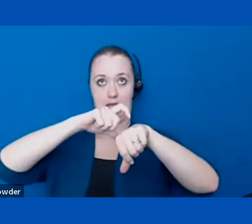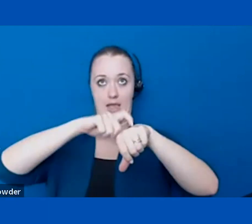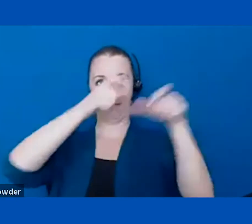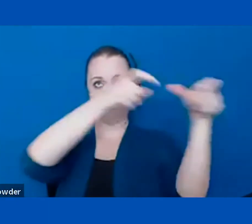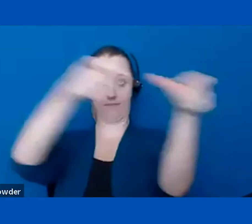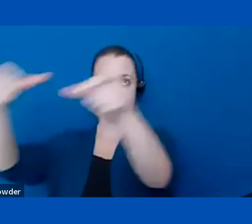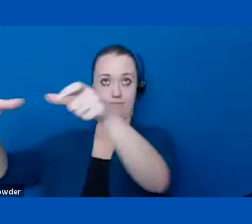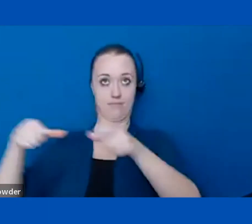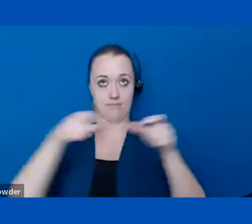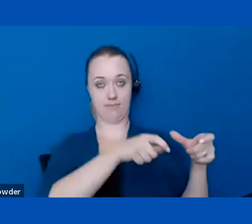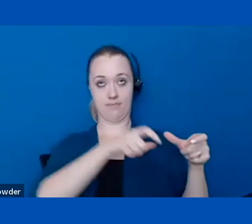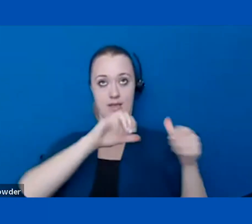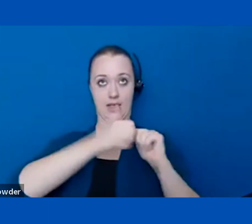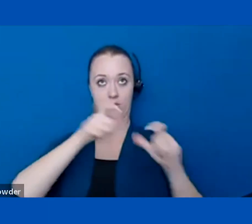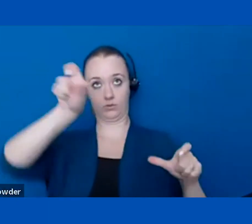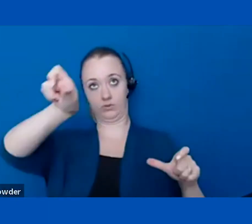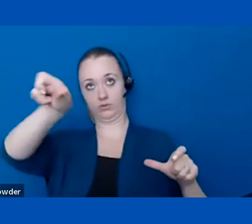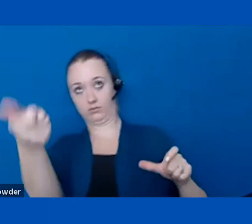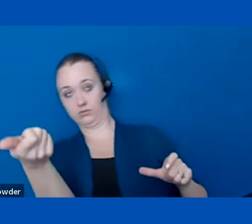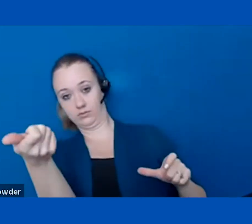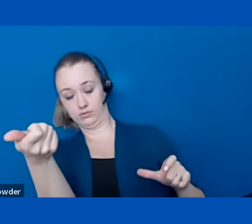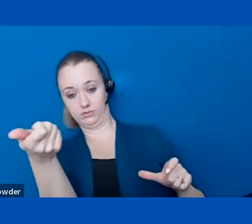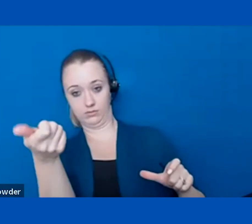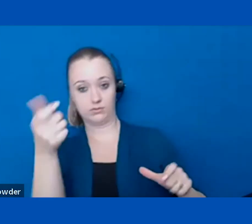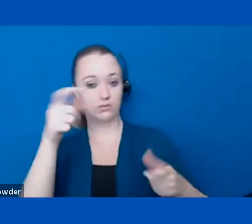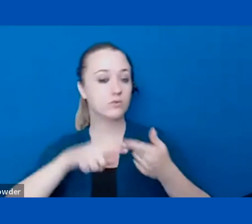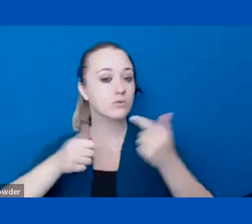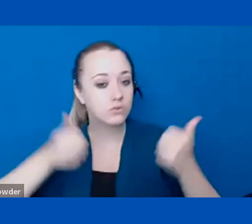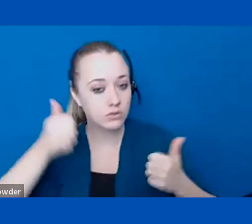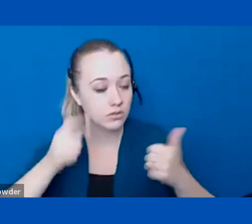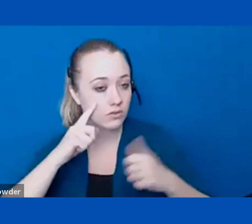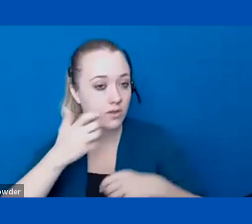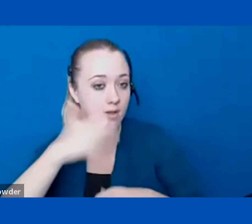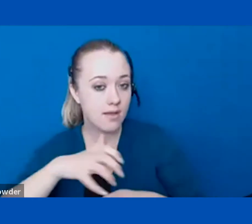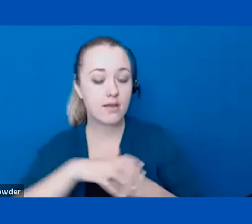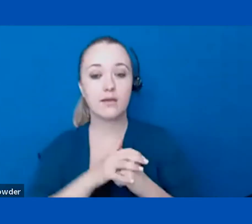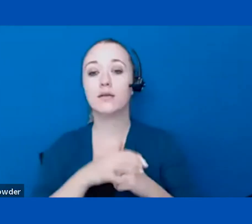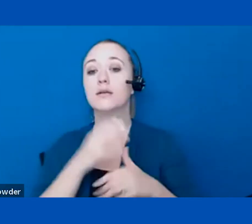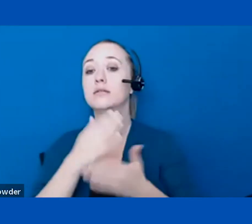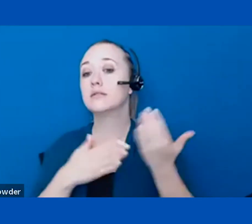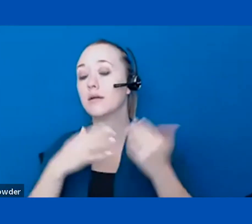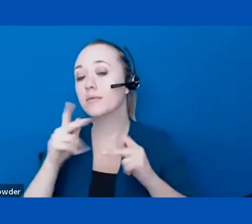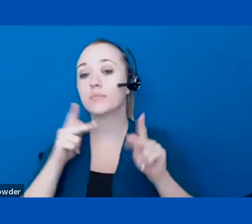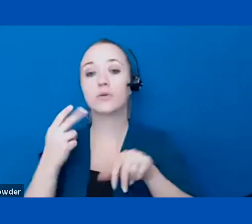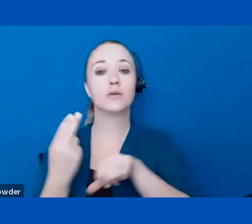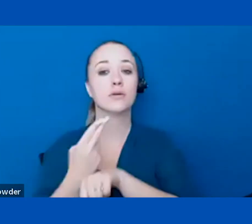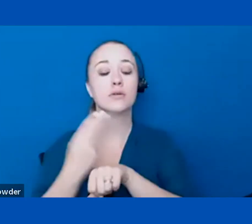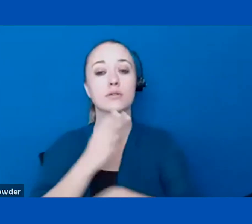my oven might work and everything. Like, you know, some people put braille on some things, some people use bump dots, you know what I